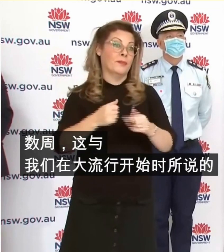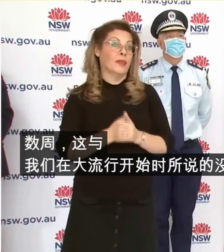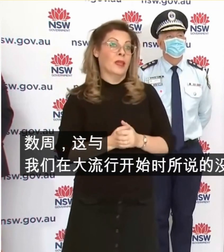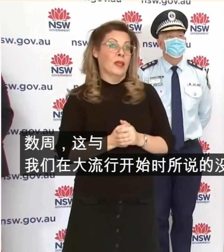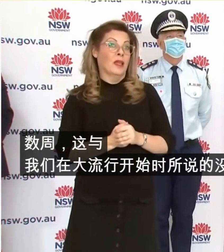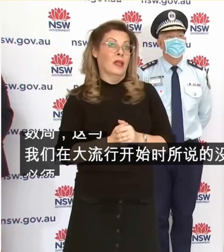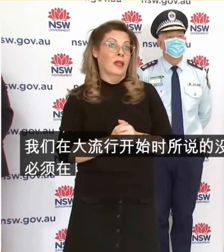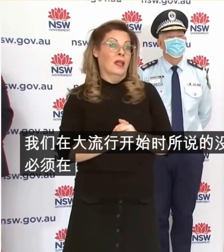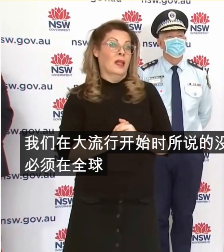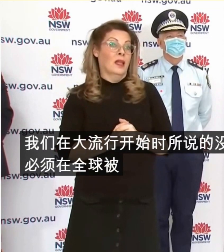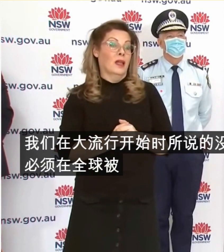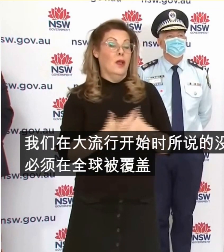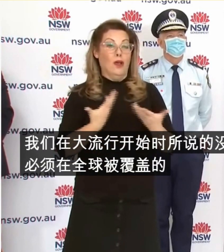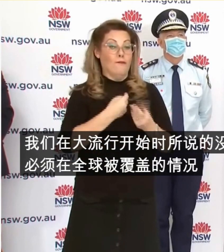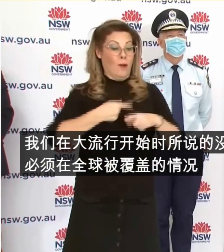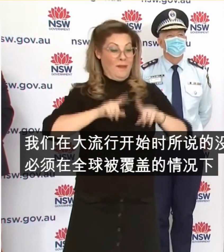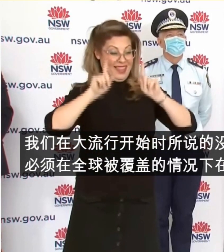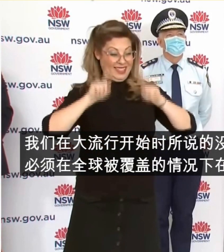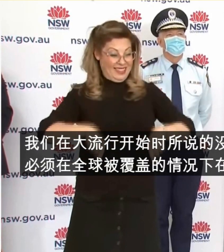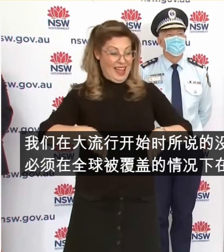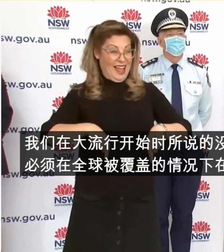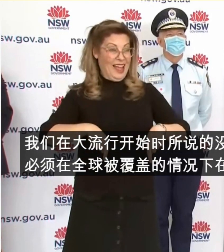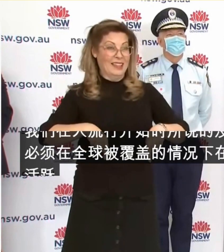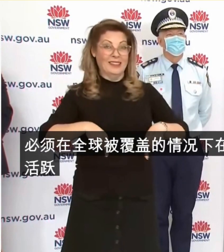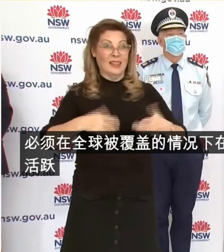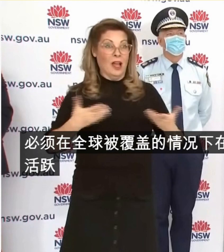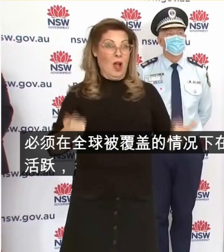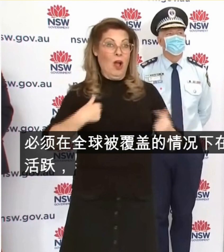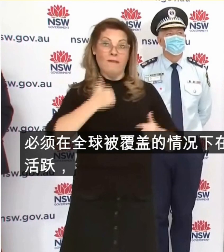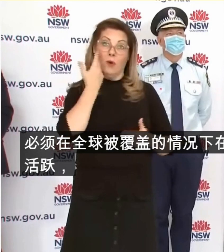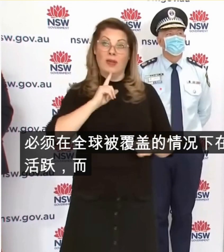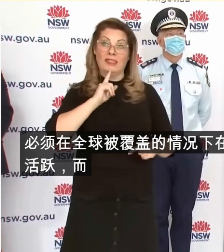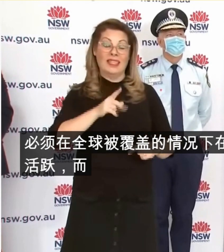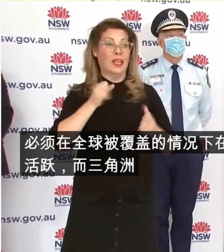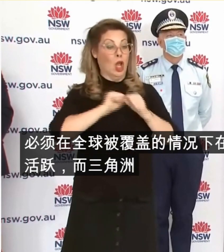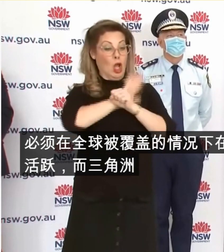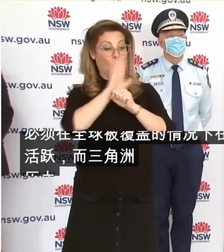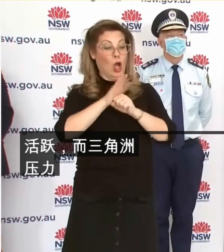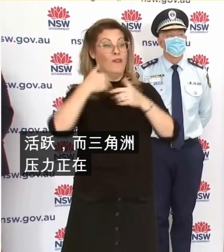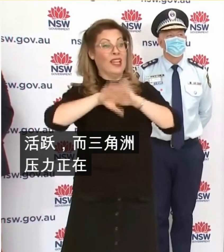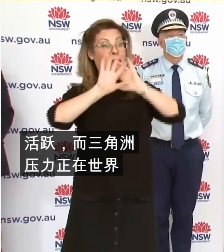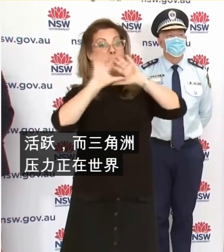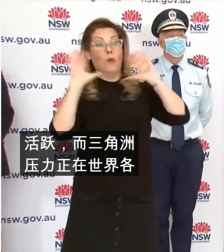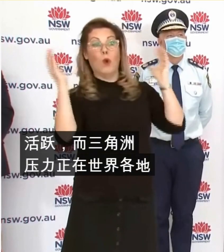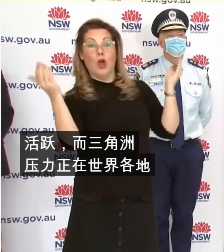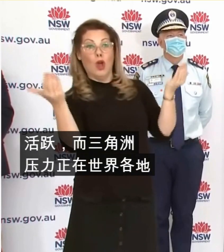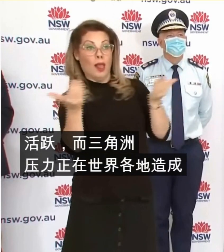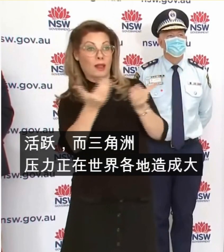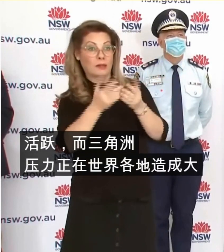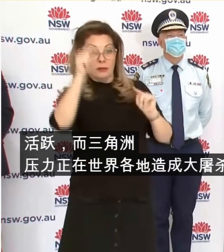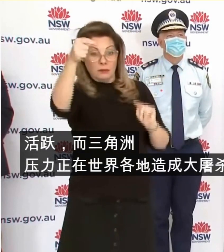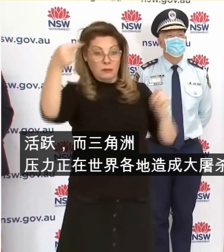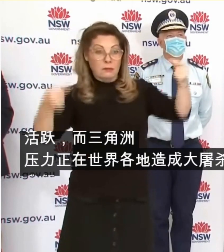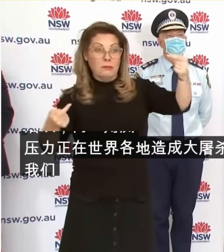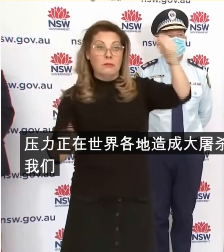said to the start of the pandemic. We have to, whilst COVID is active globally and whilst the Delta strain is